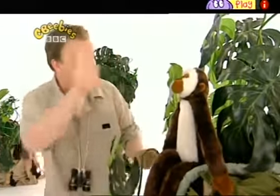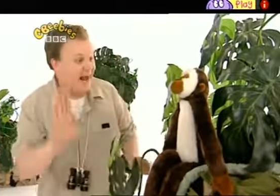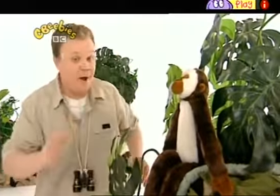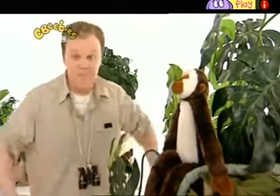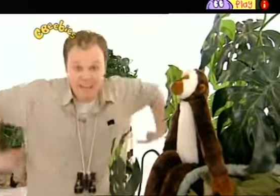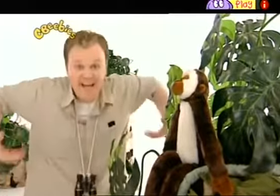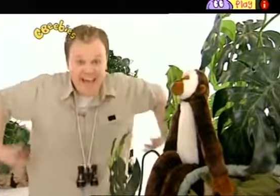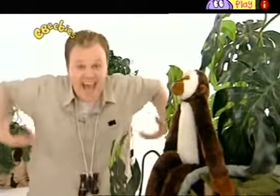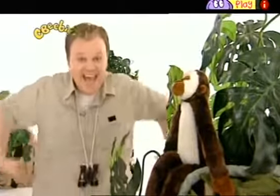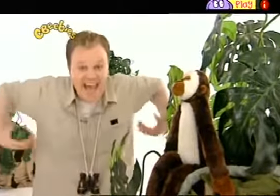Hello, monkey!